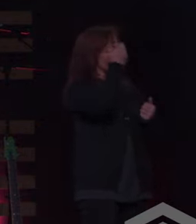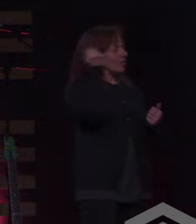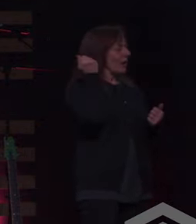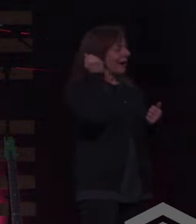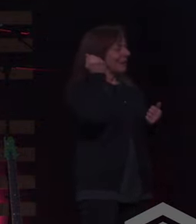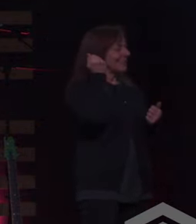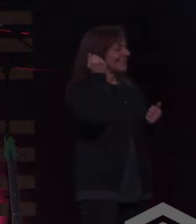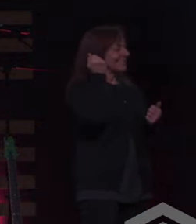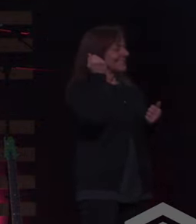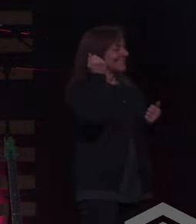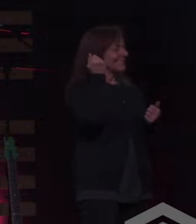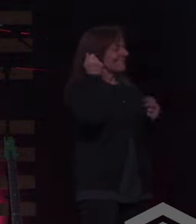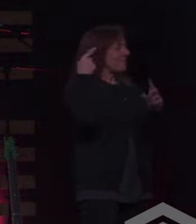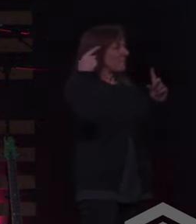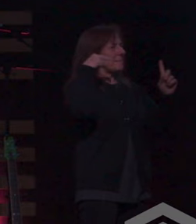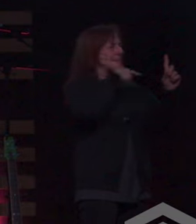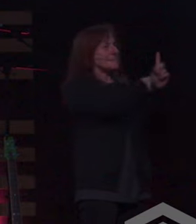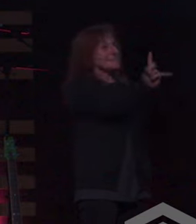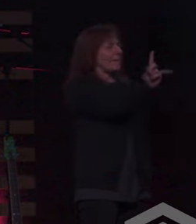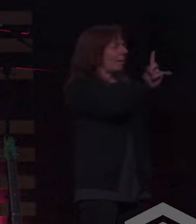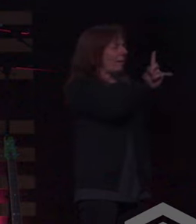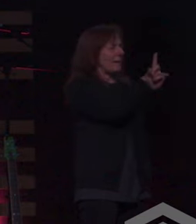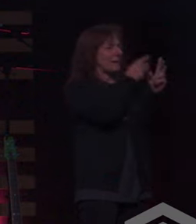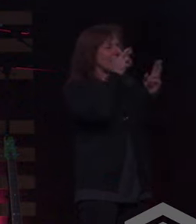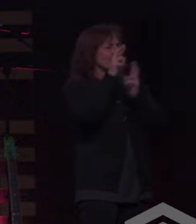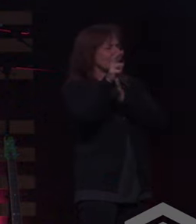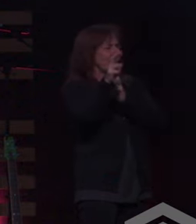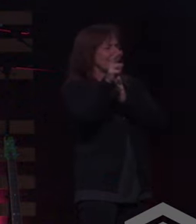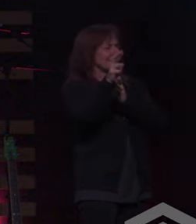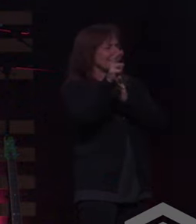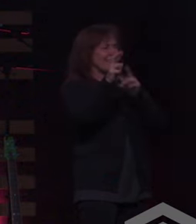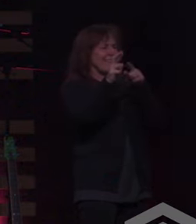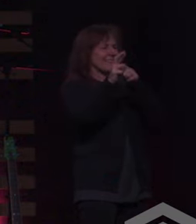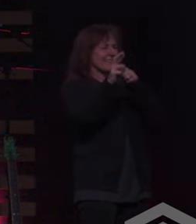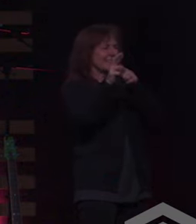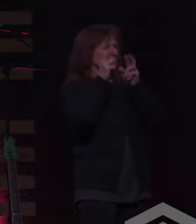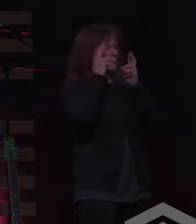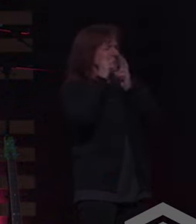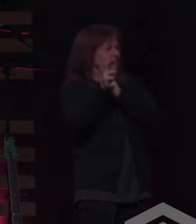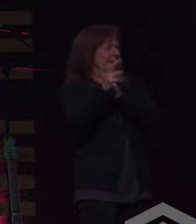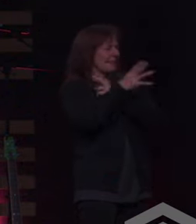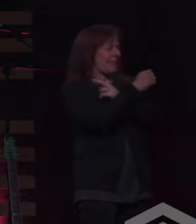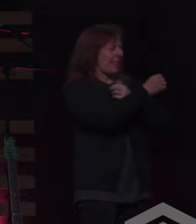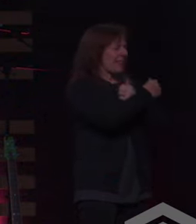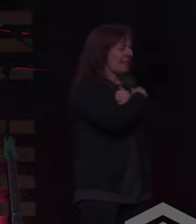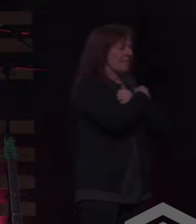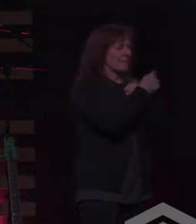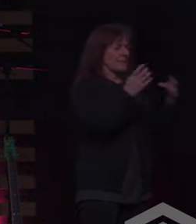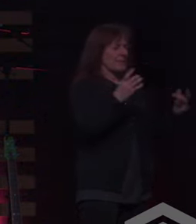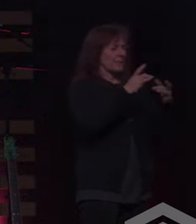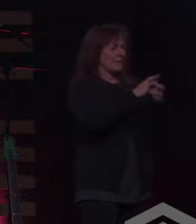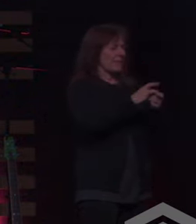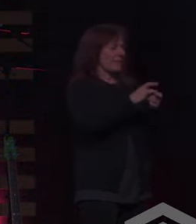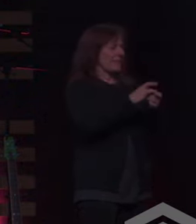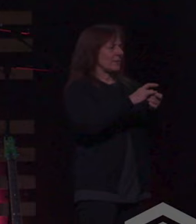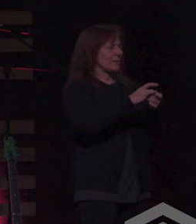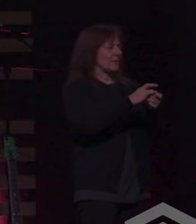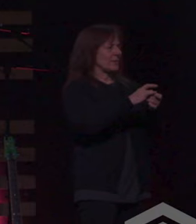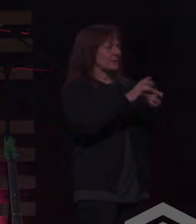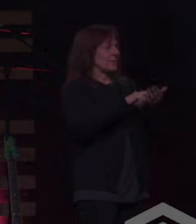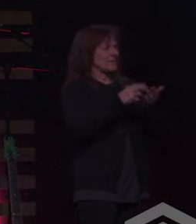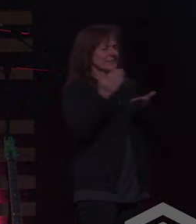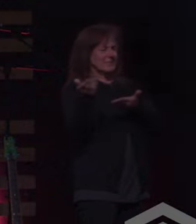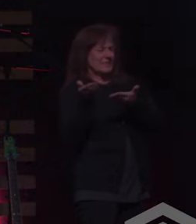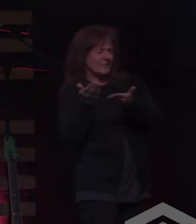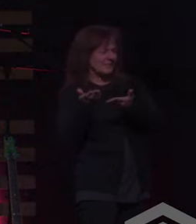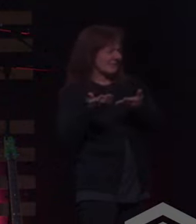missed the idea of respect, that those two things go together. So the entire idea is selflessness,